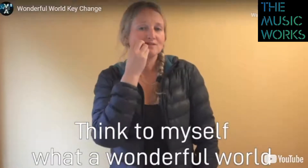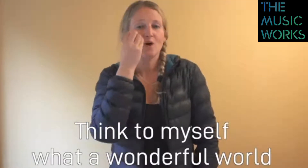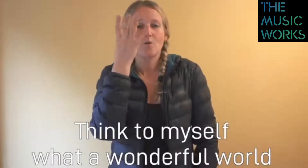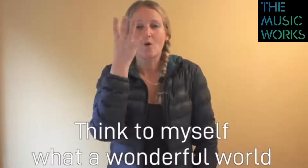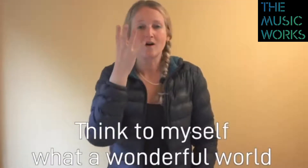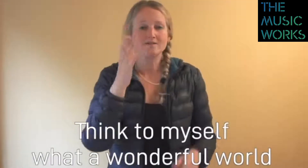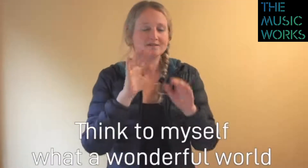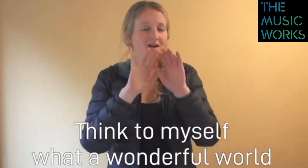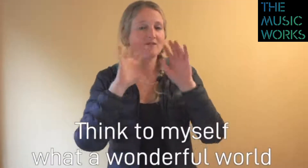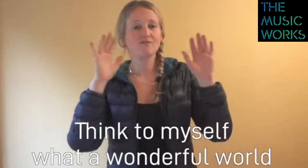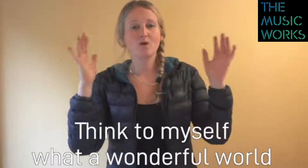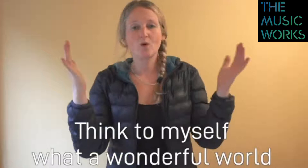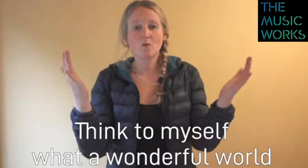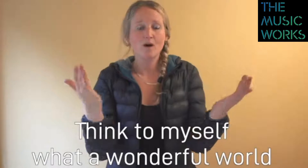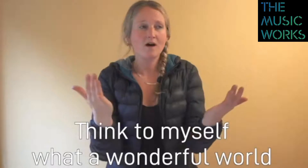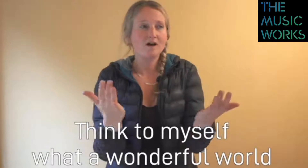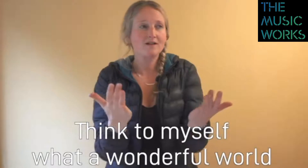a wonderful world.